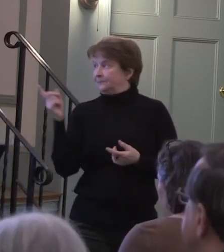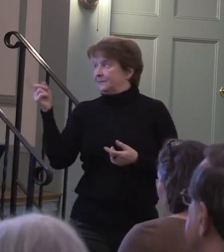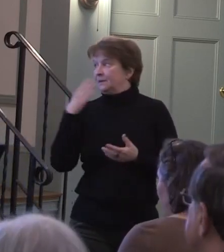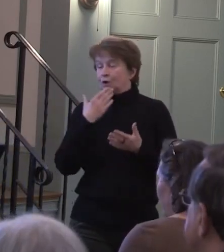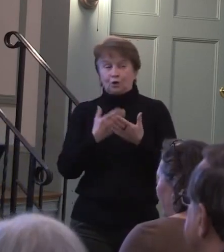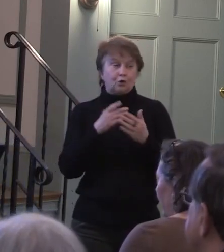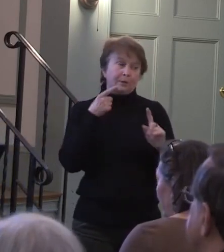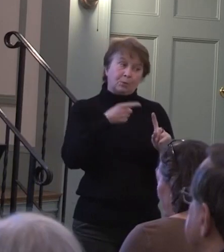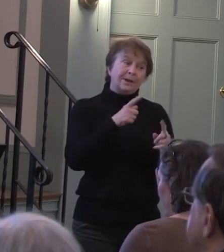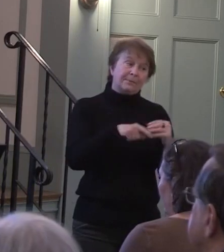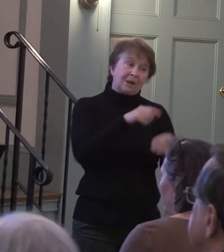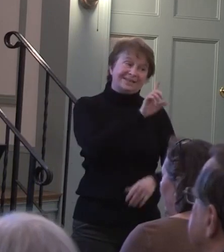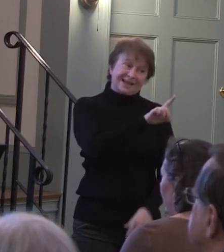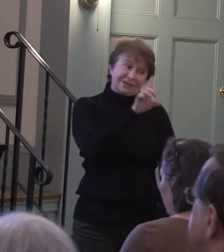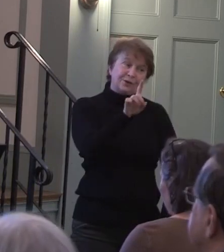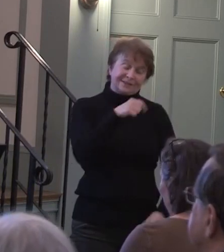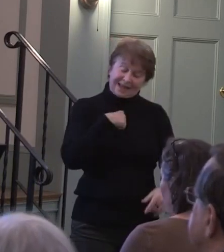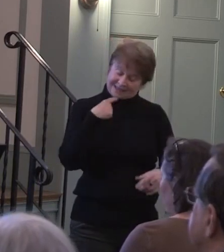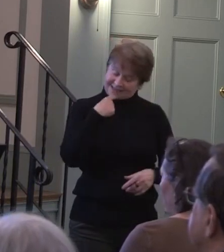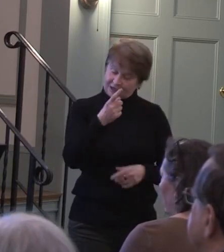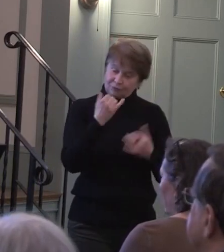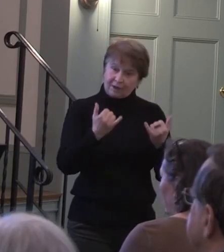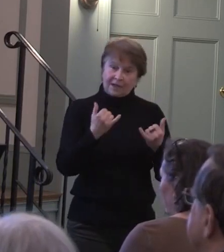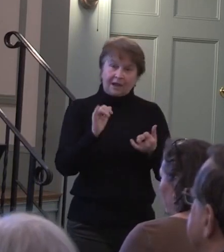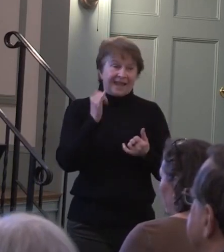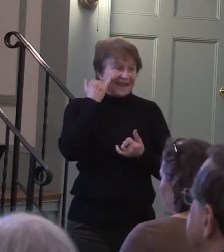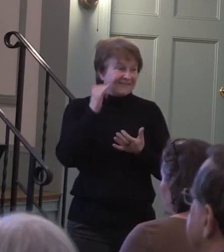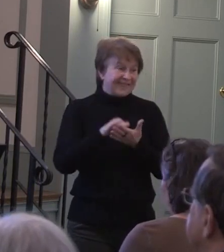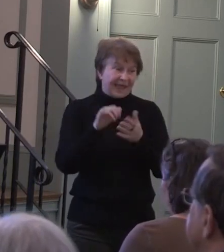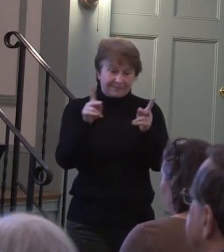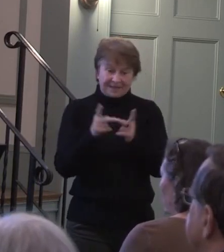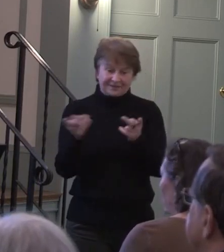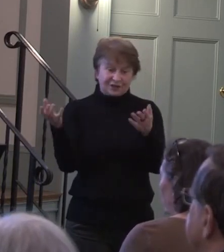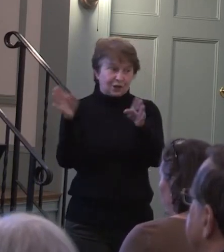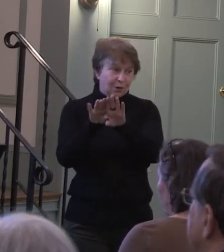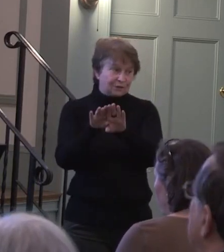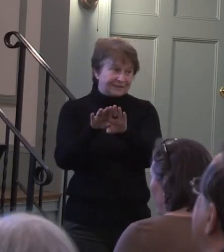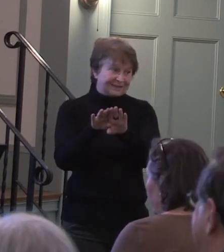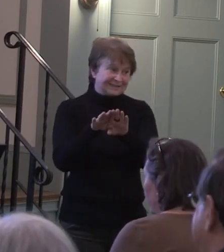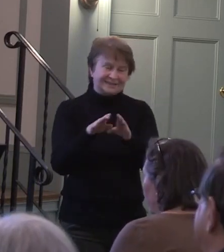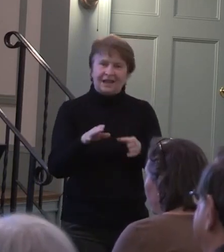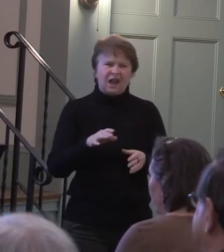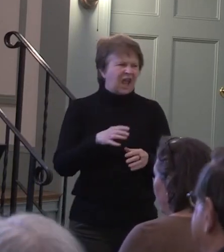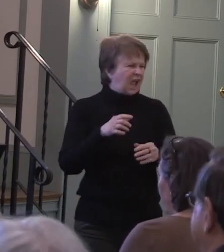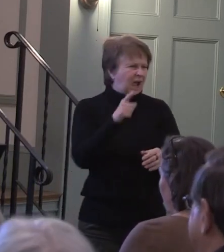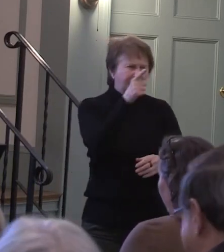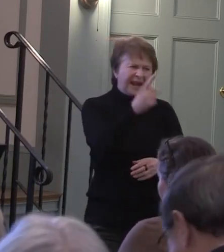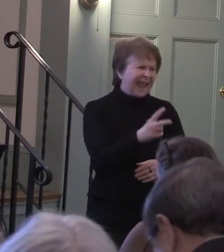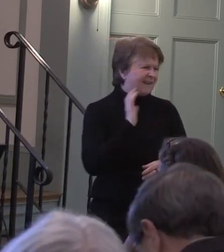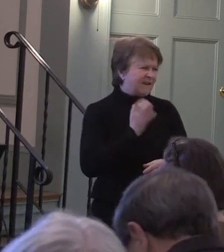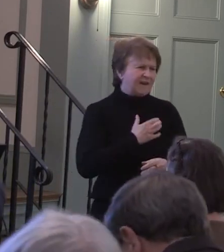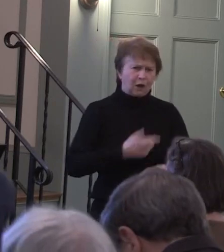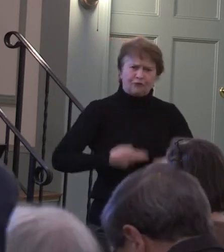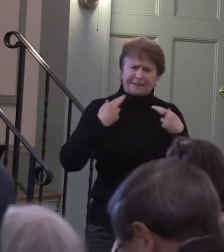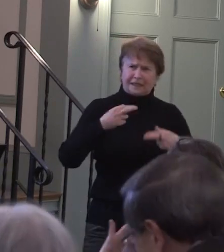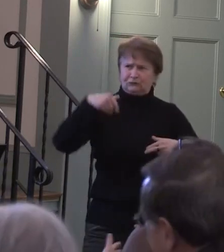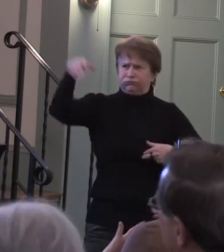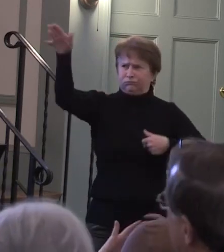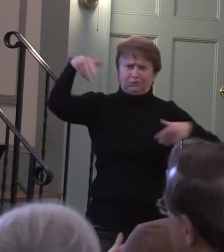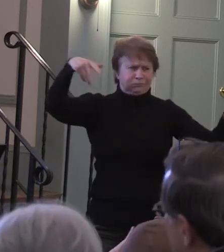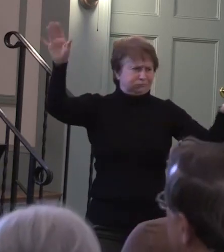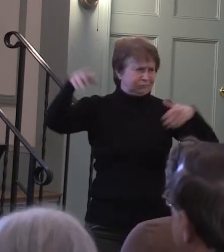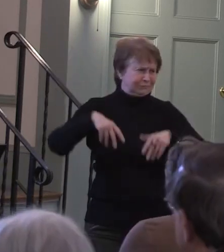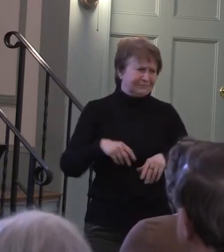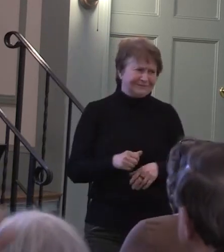Good point about Dunkin' Donuts. I can tell you right now, if that place closes, we're gonna lose half our residents, half our staff.